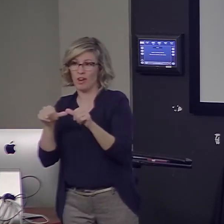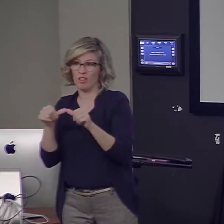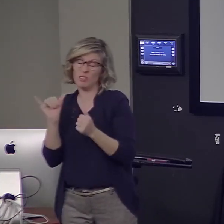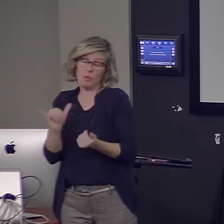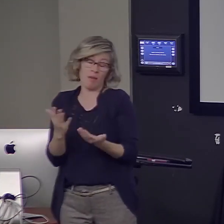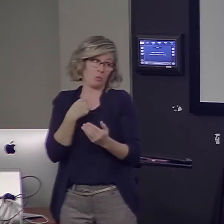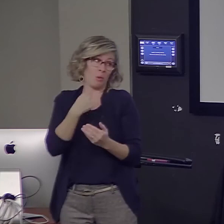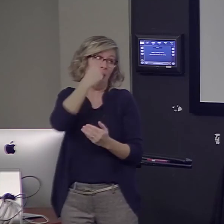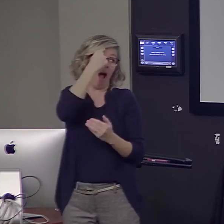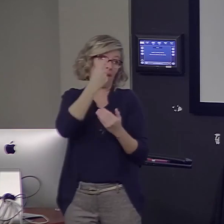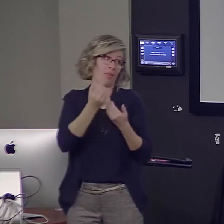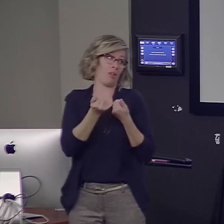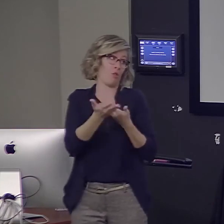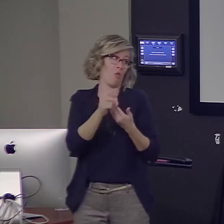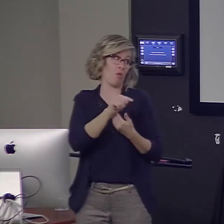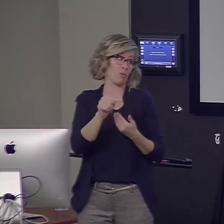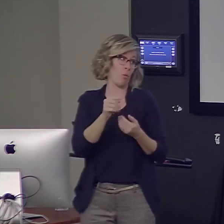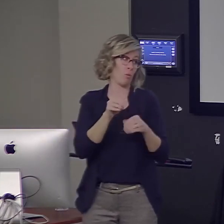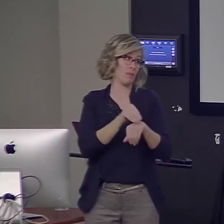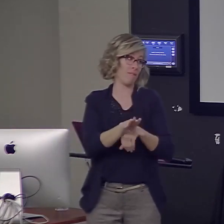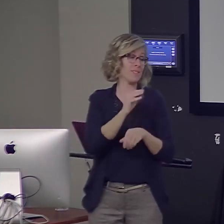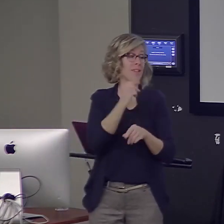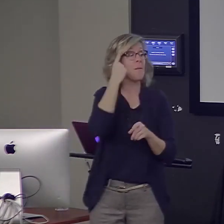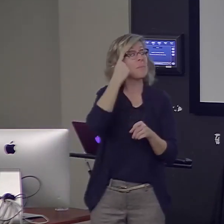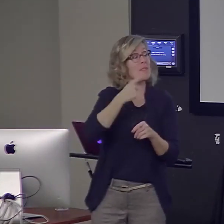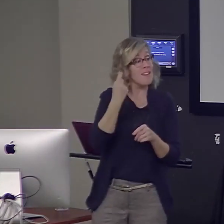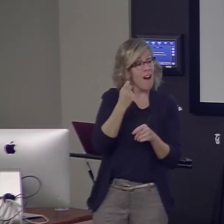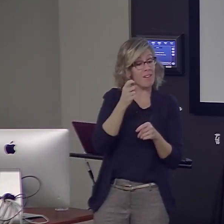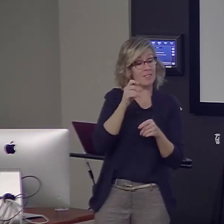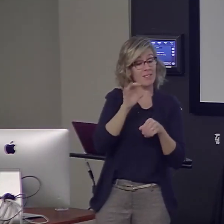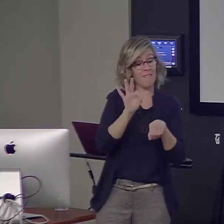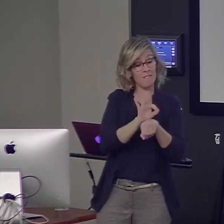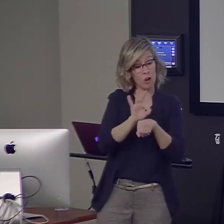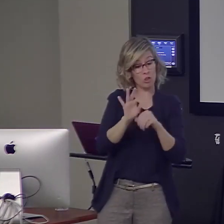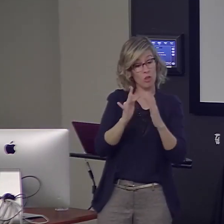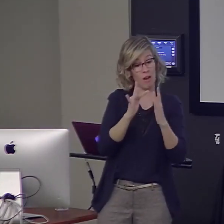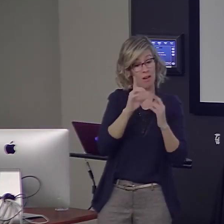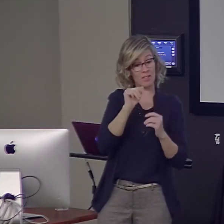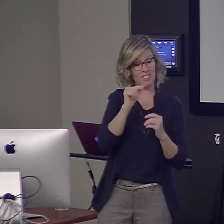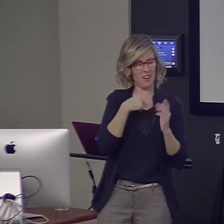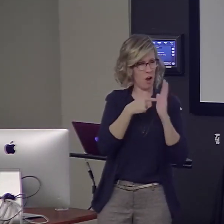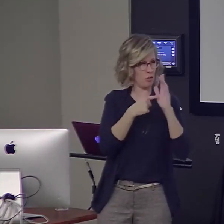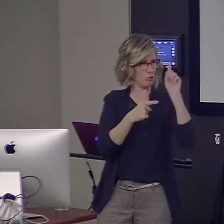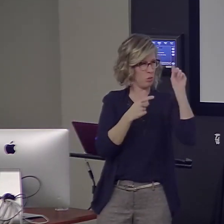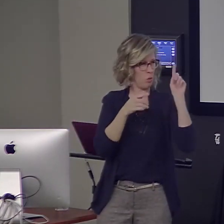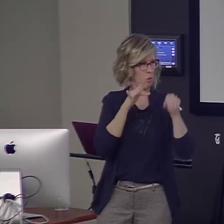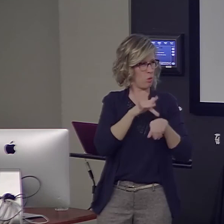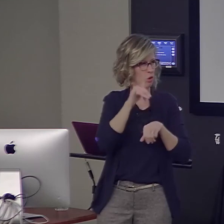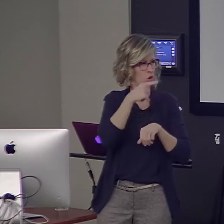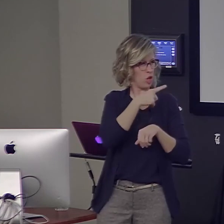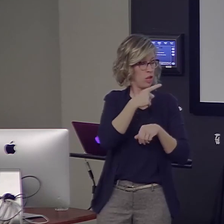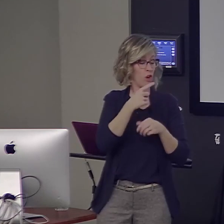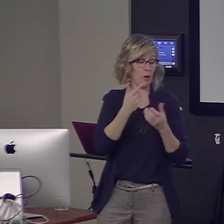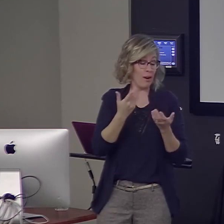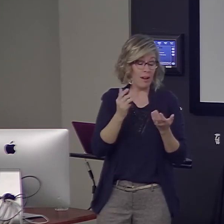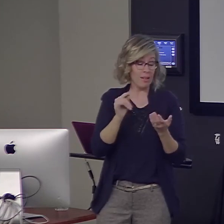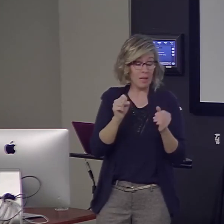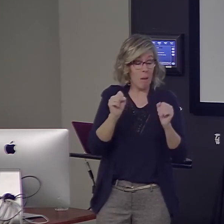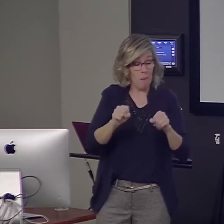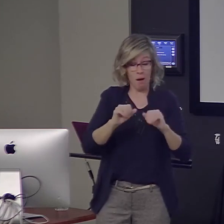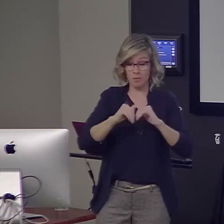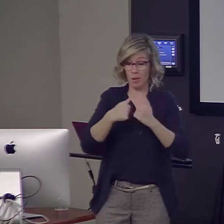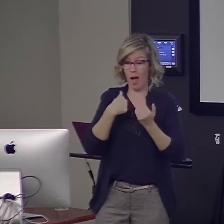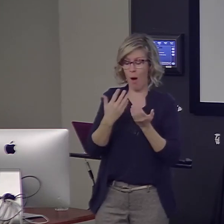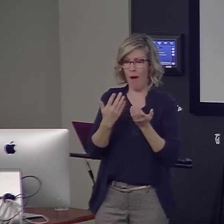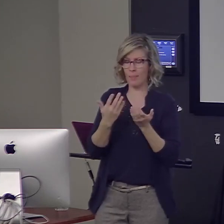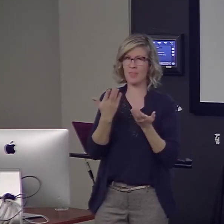think is causing these effects. And because the functional connectivity data that I was showing you before, it's possible that the way I presented